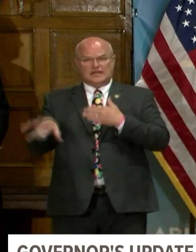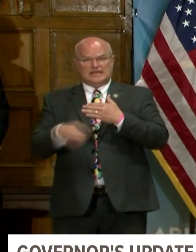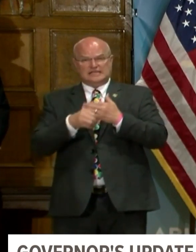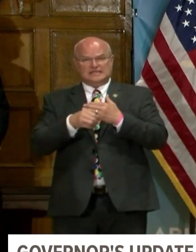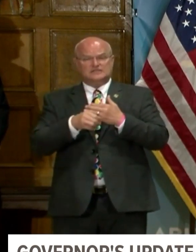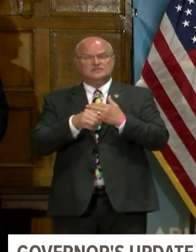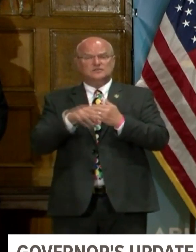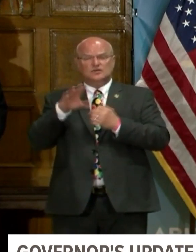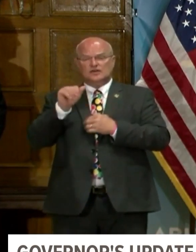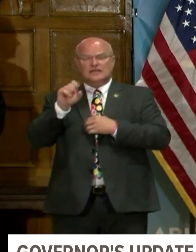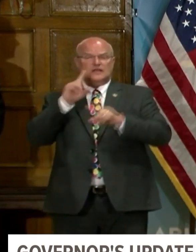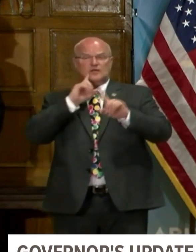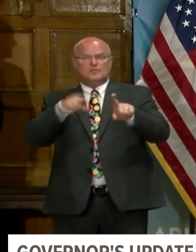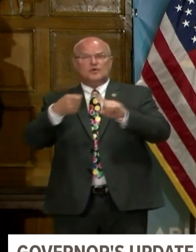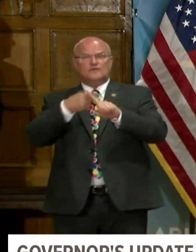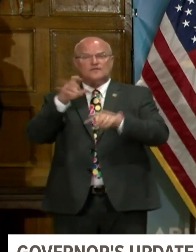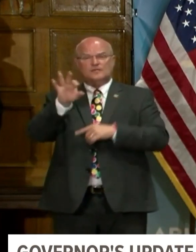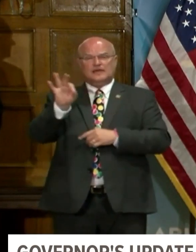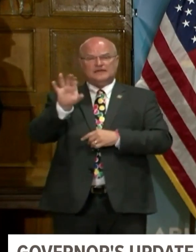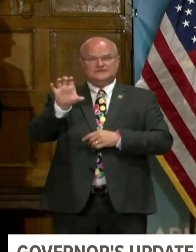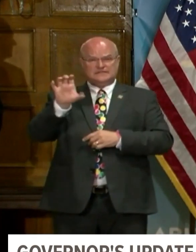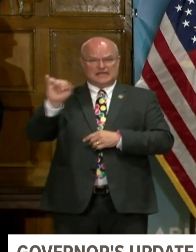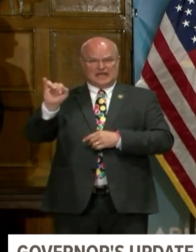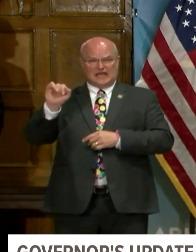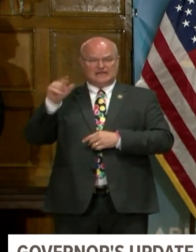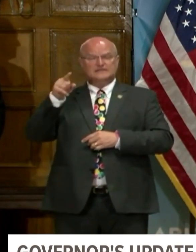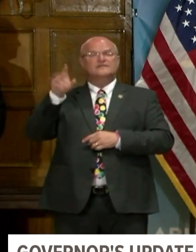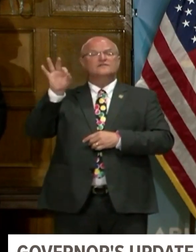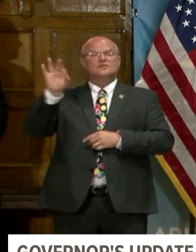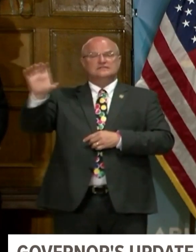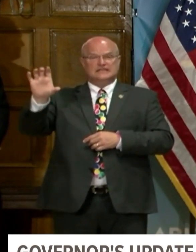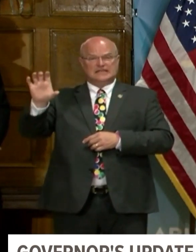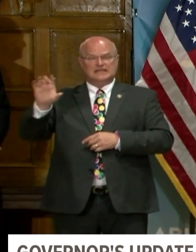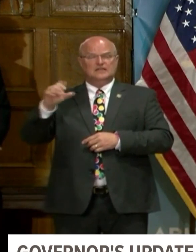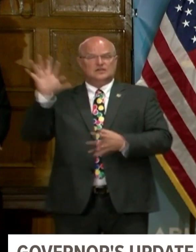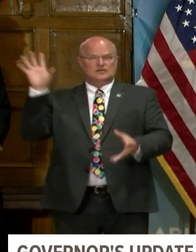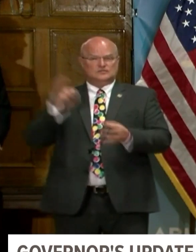additional cases reported at the Federal Correctional Institute in Forest